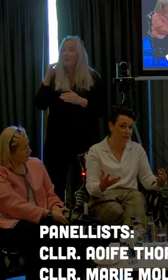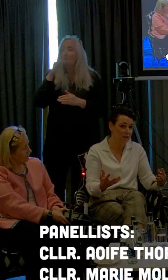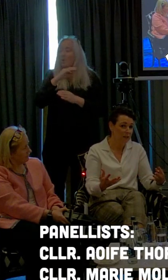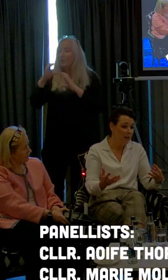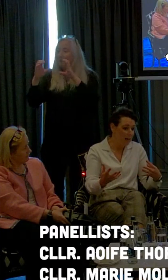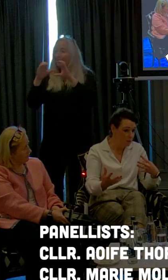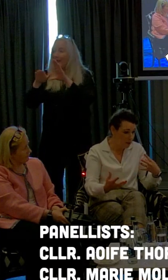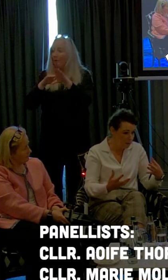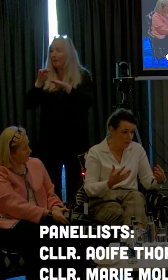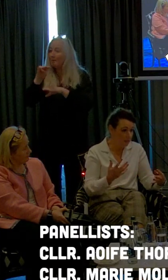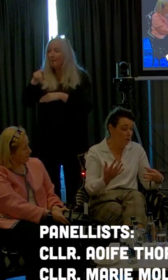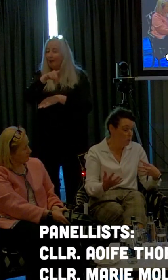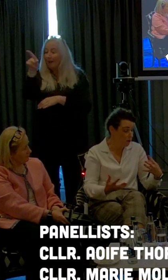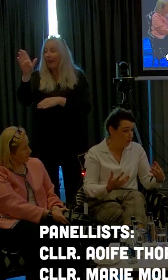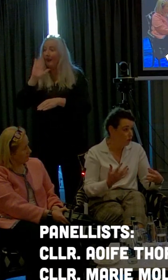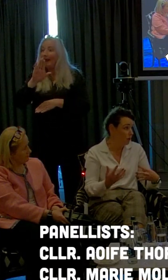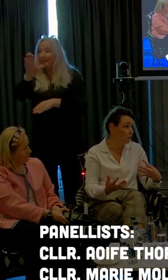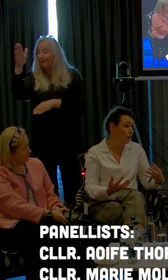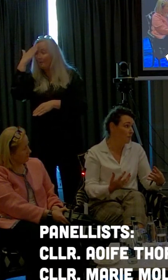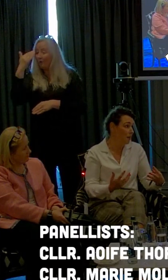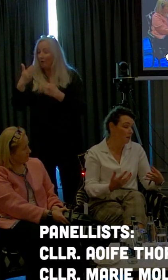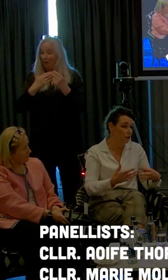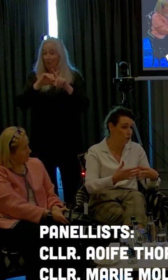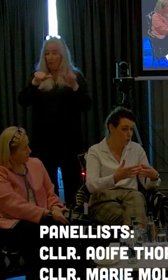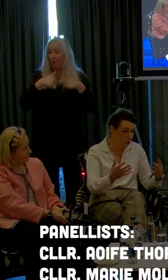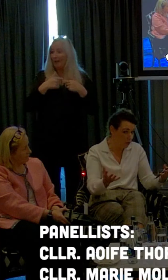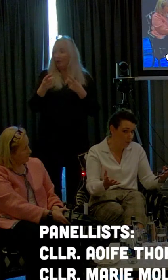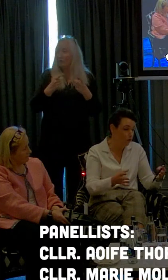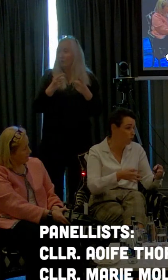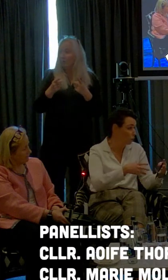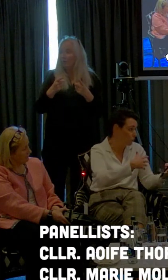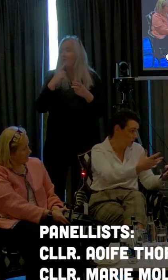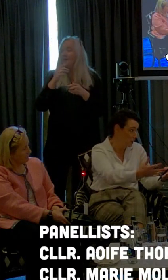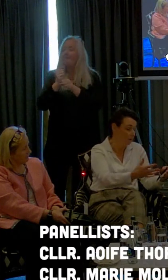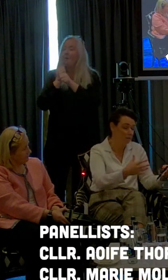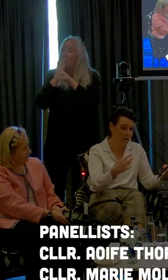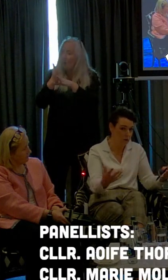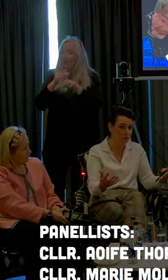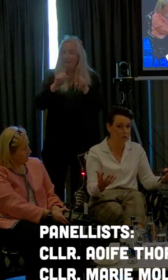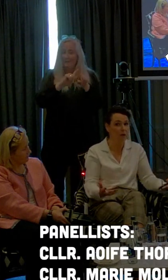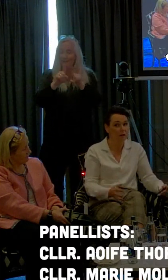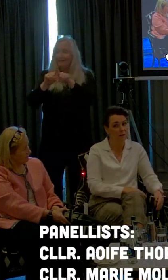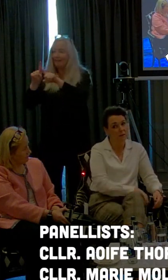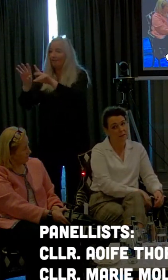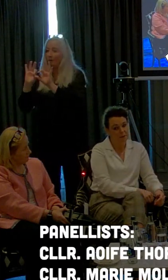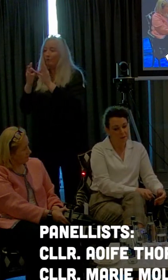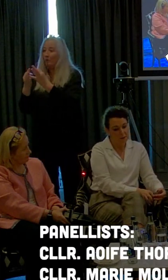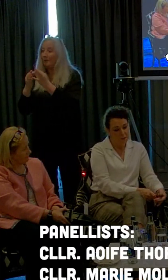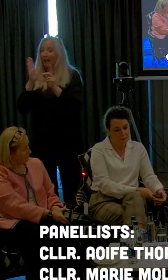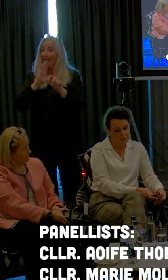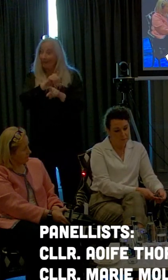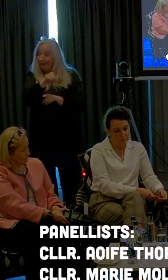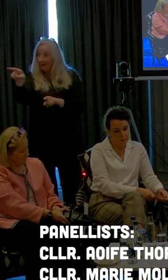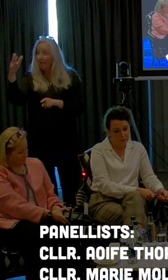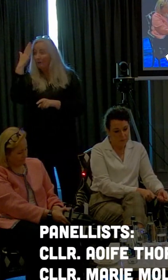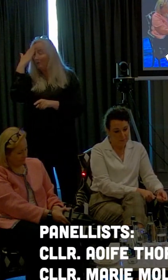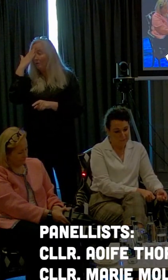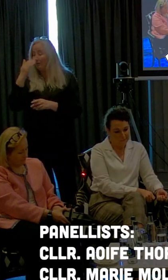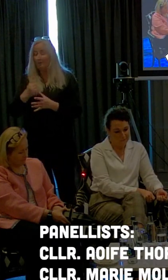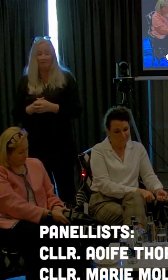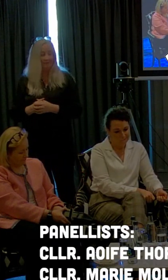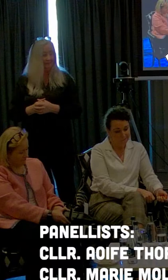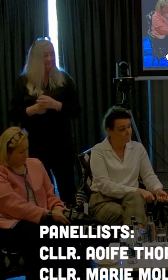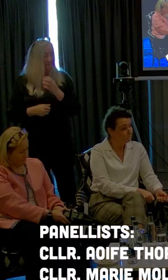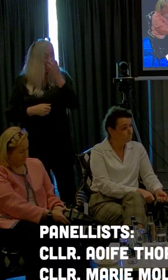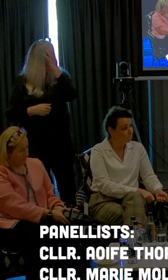it is and maybe stem a bit of interest from that to all the different groups then, you know, as well. Excellent, very good. And